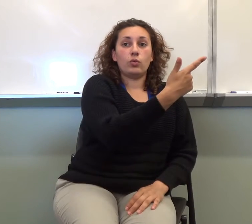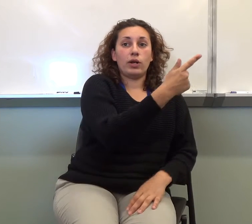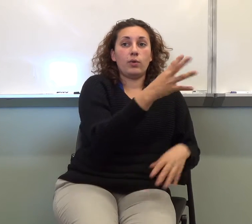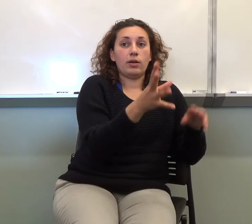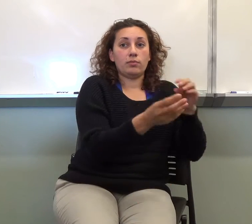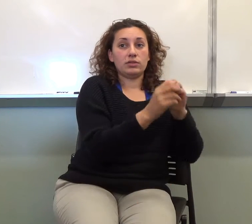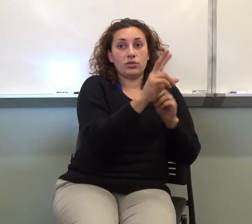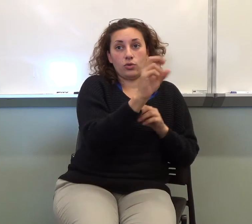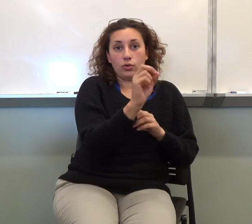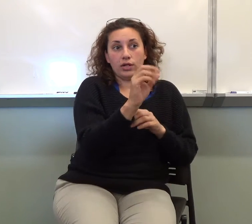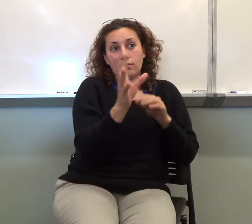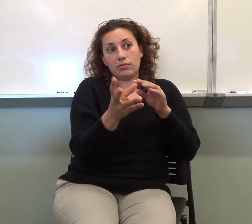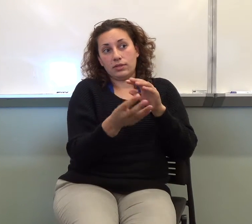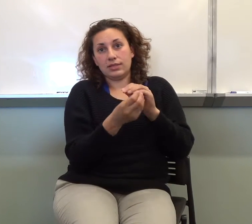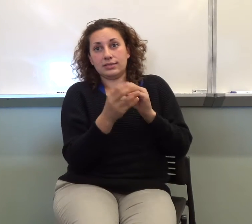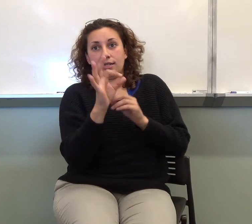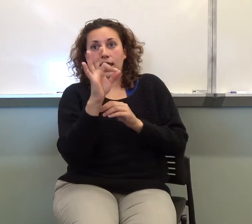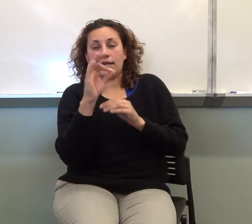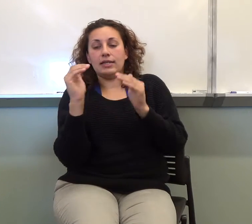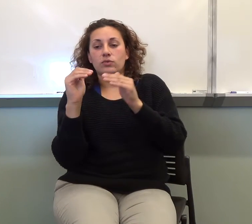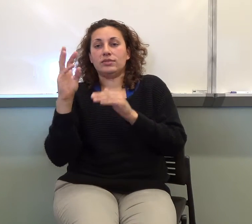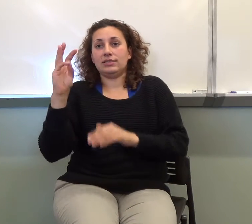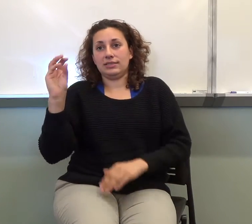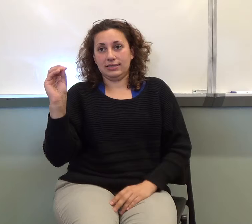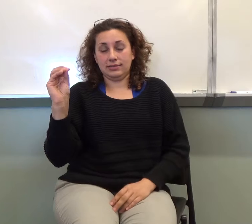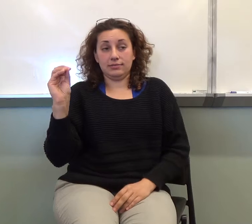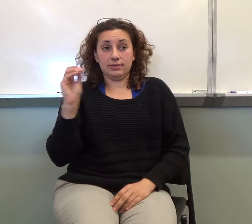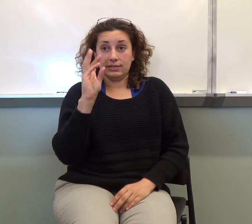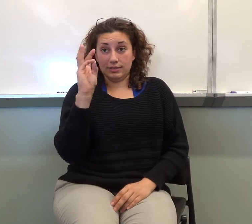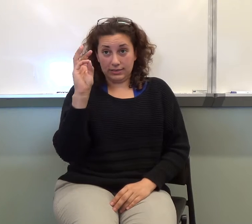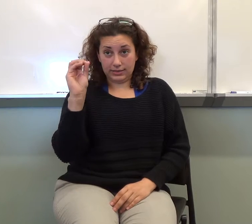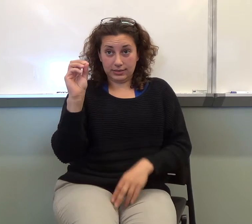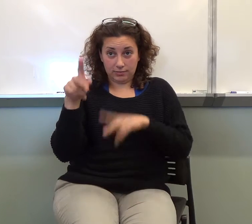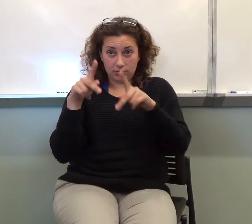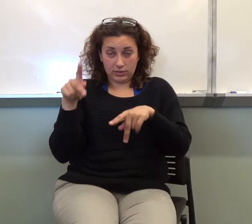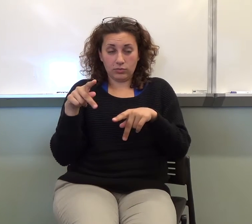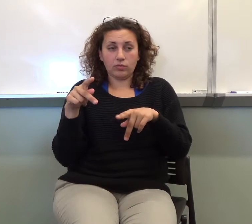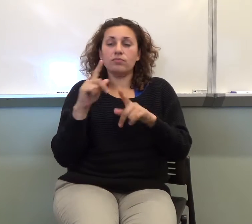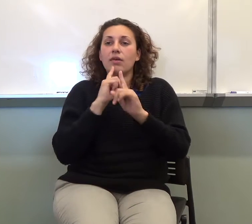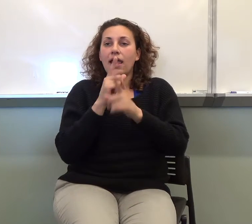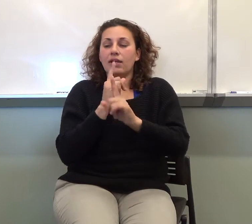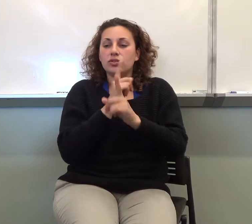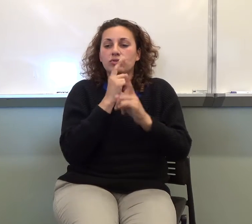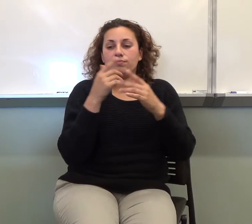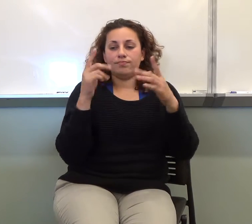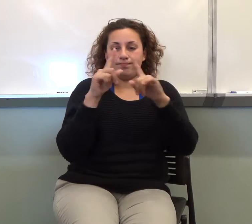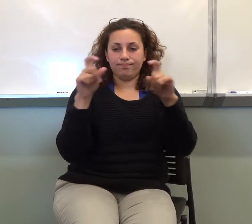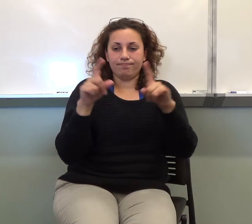60. So there are 60 people who answered the survey. This is the size of the sample